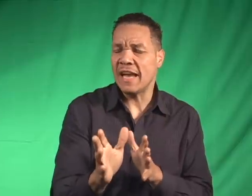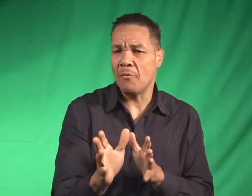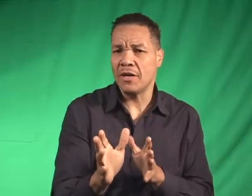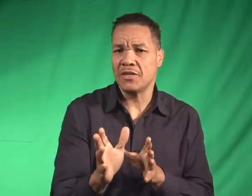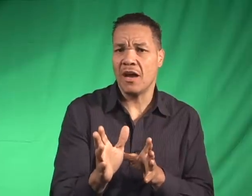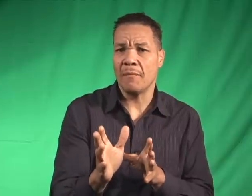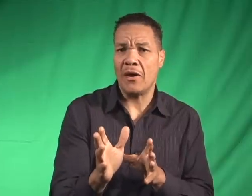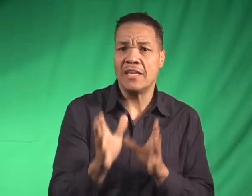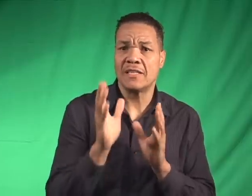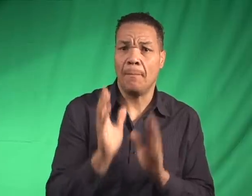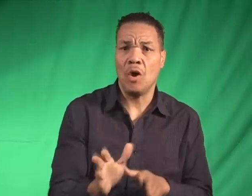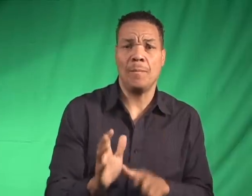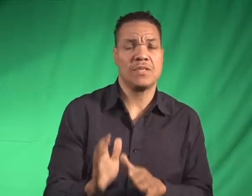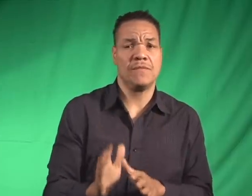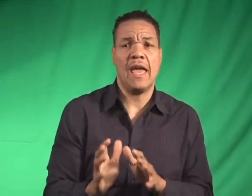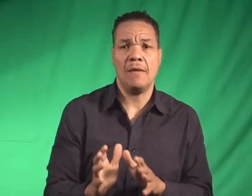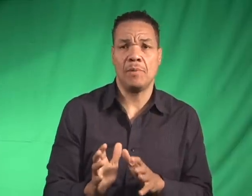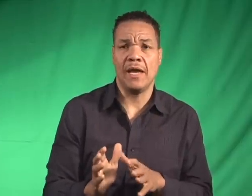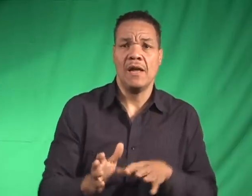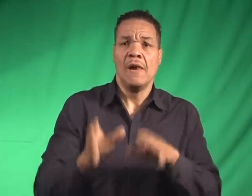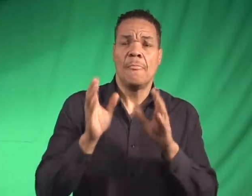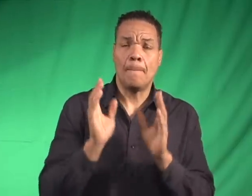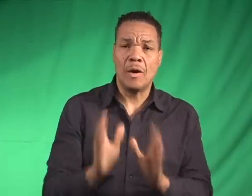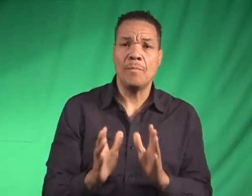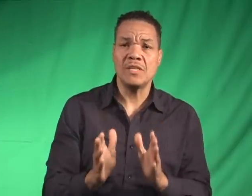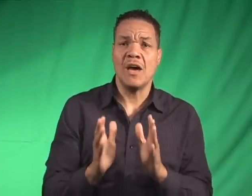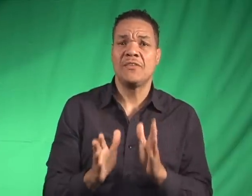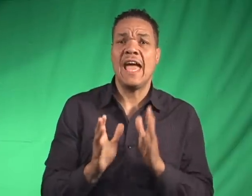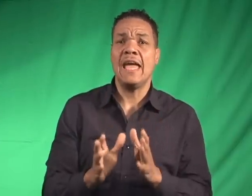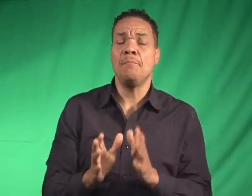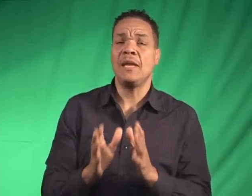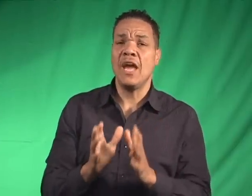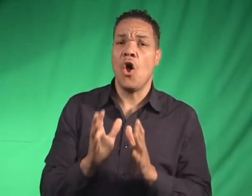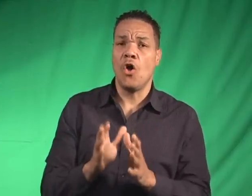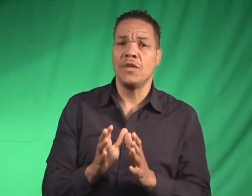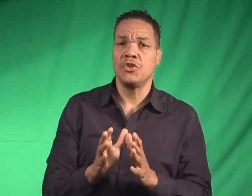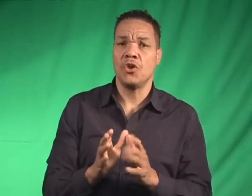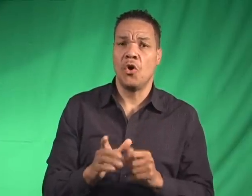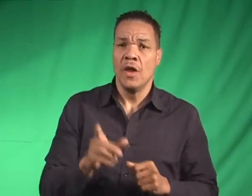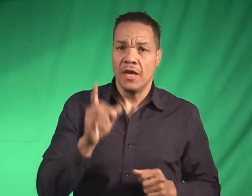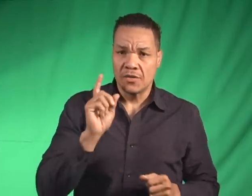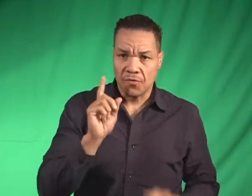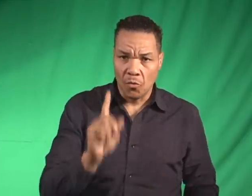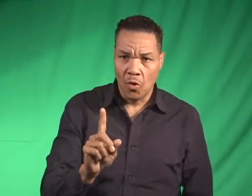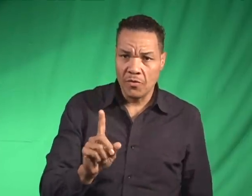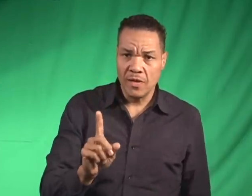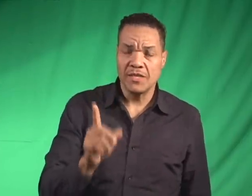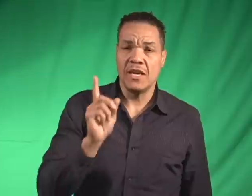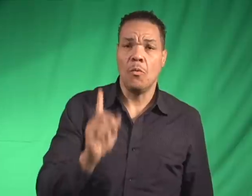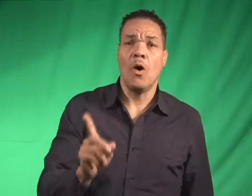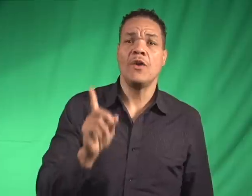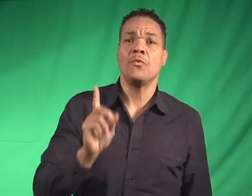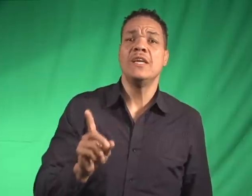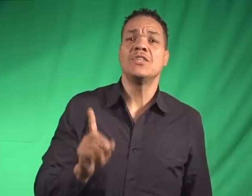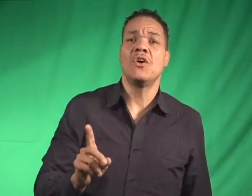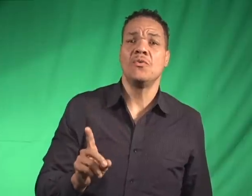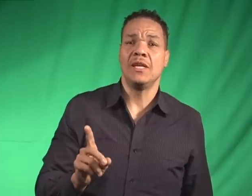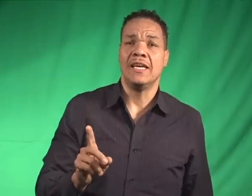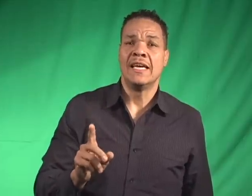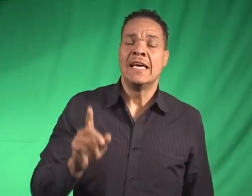I want to talk about is the purpose of gameplay. The purpose of gameplay on the show is for one reason and one reason only: